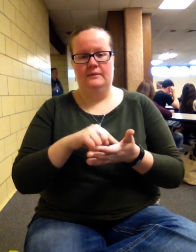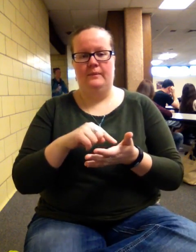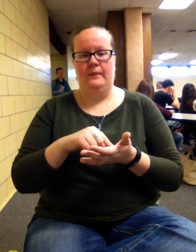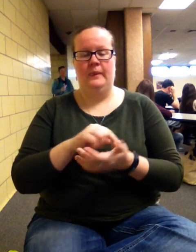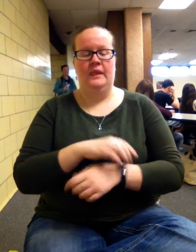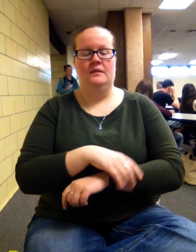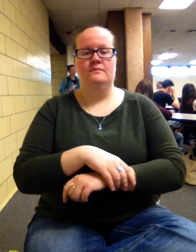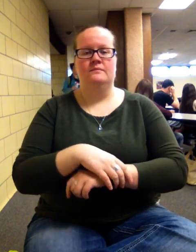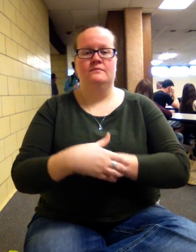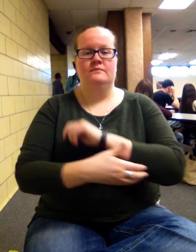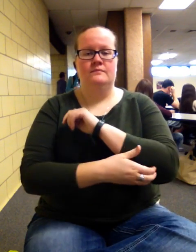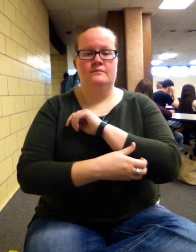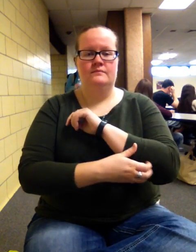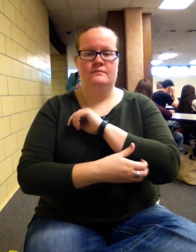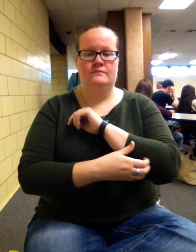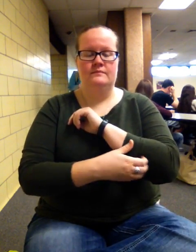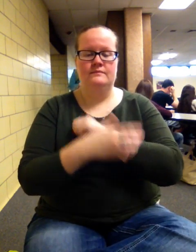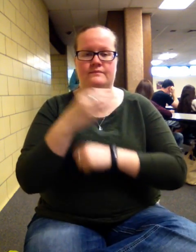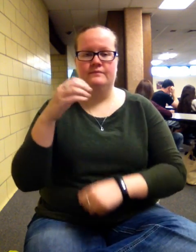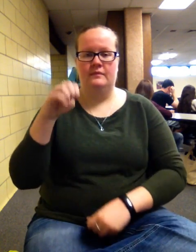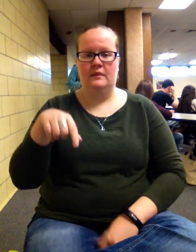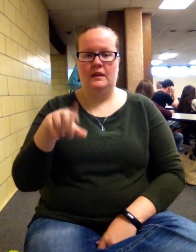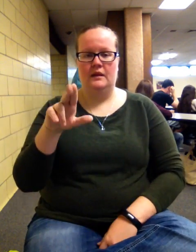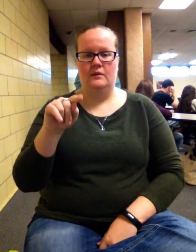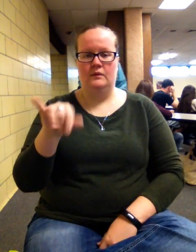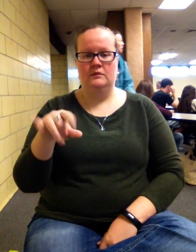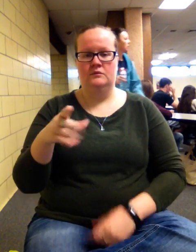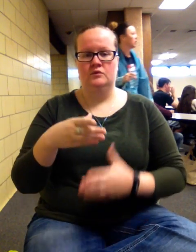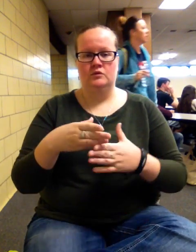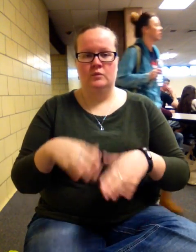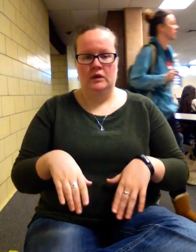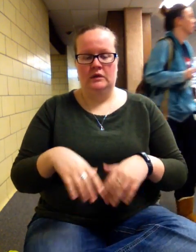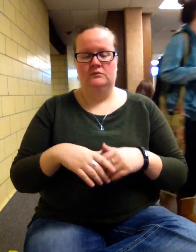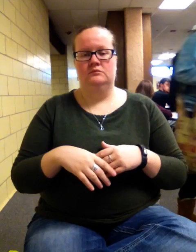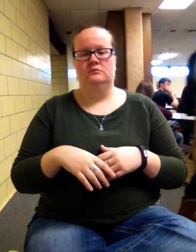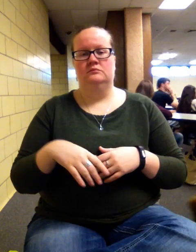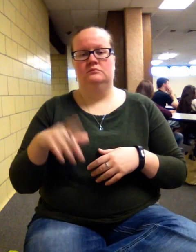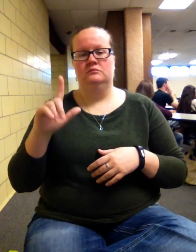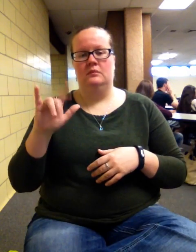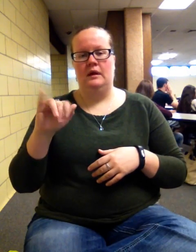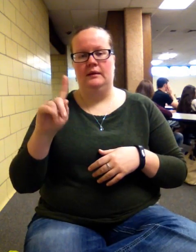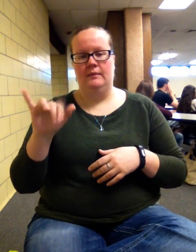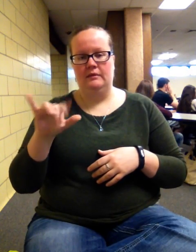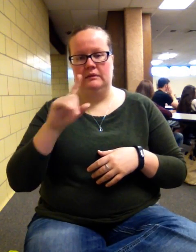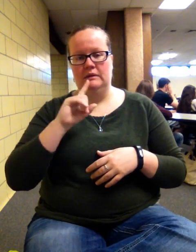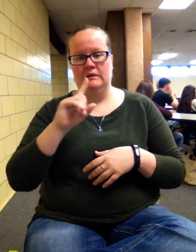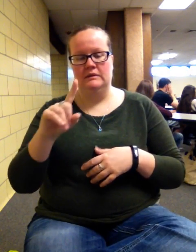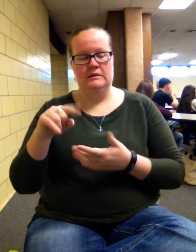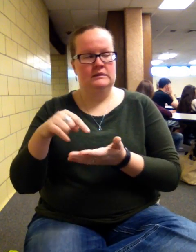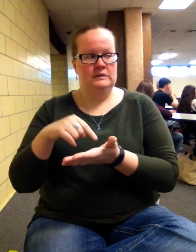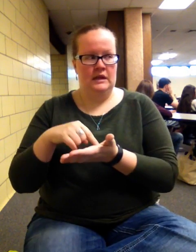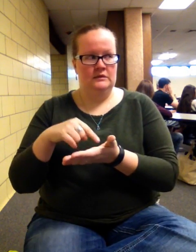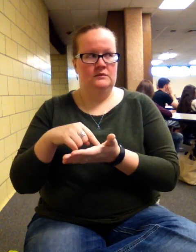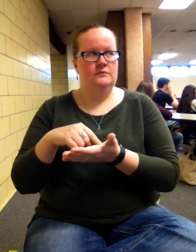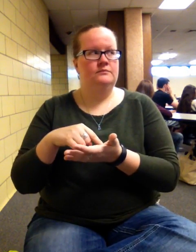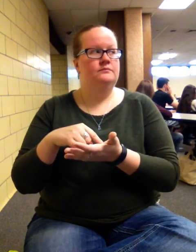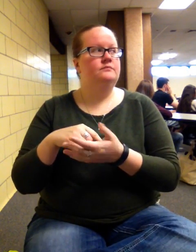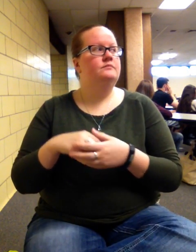and equity. So you just break it down. All liabilities are going to be considered debt when we first got started with this author.